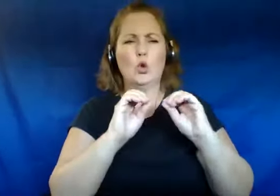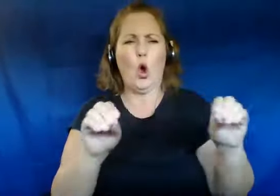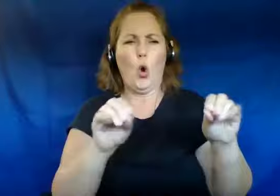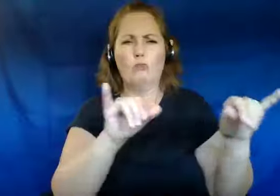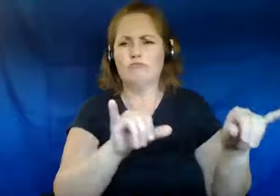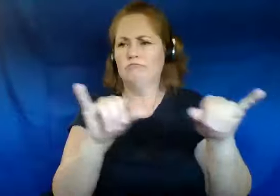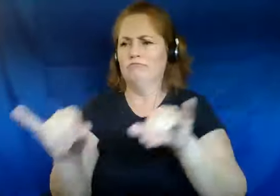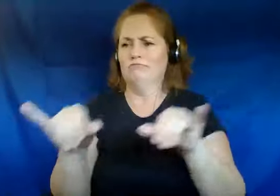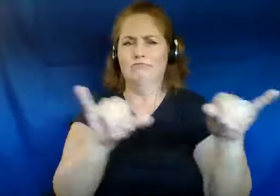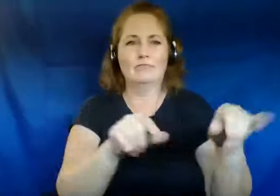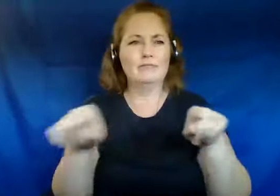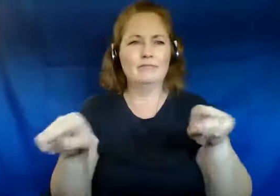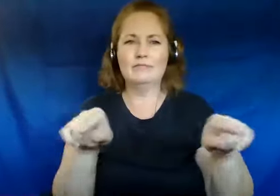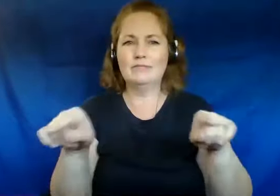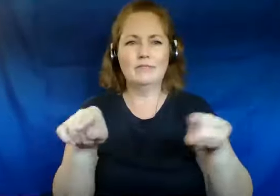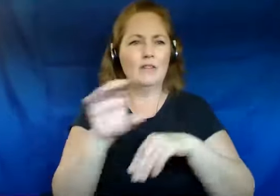the church I went to